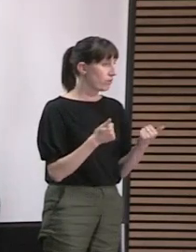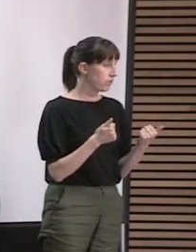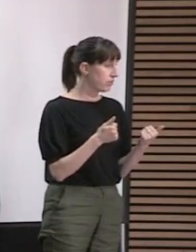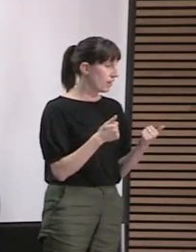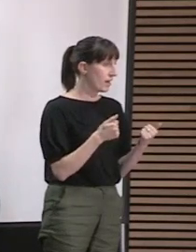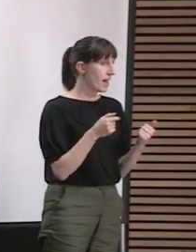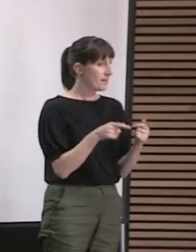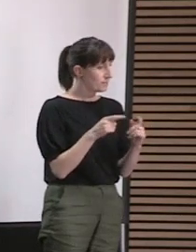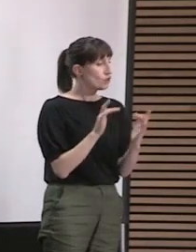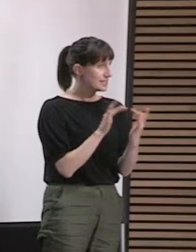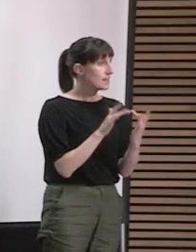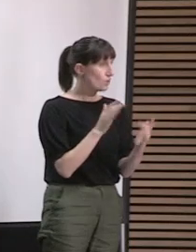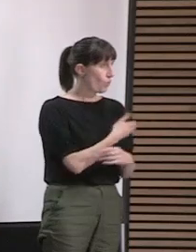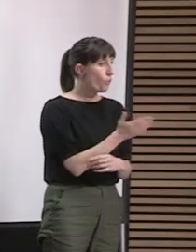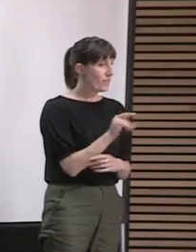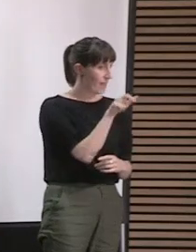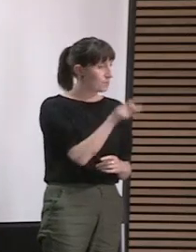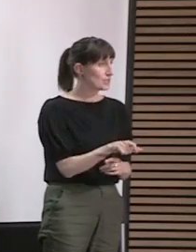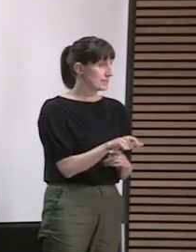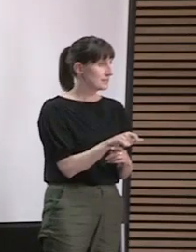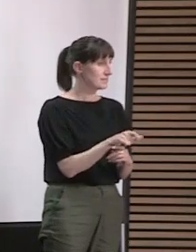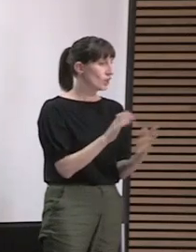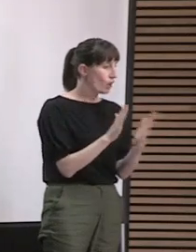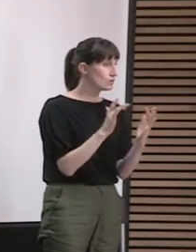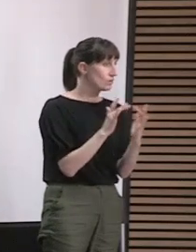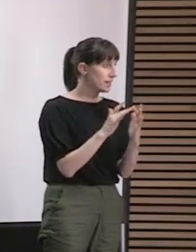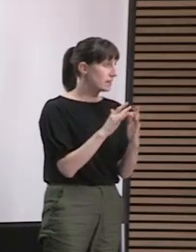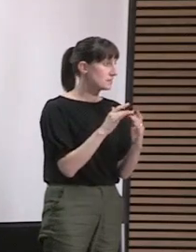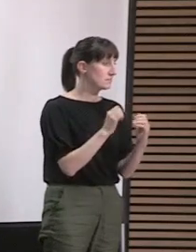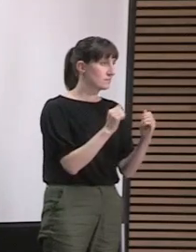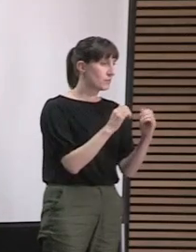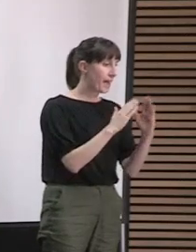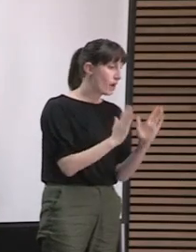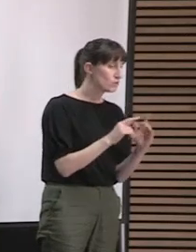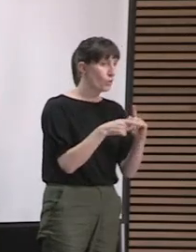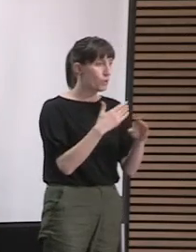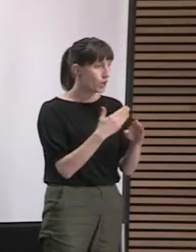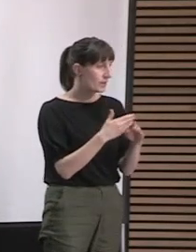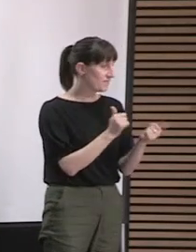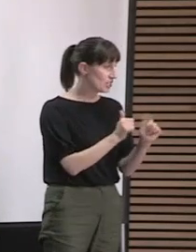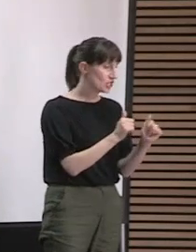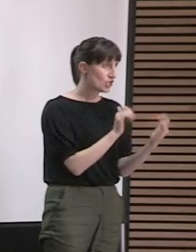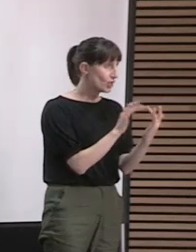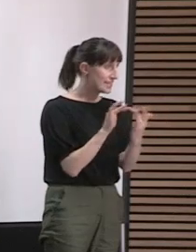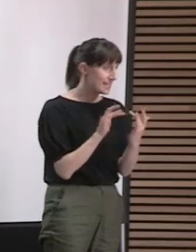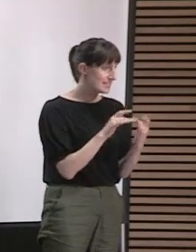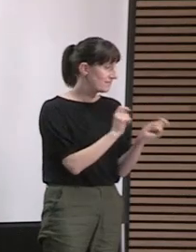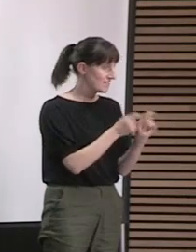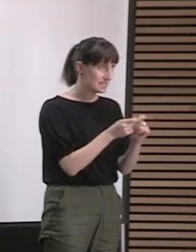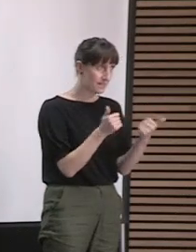and work contacts. They were all isolated, and then the question, and tested, and the question then is how do we trace that case back